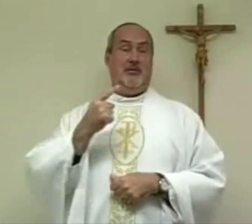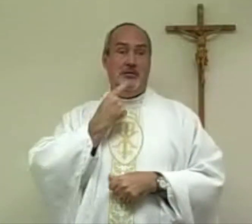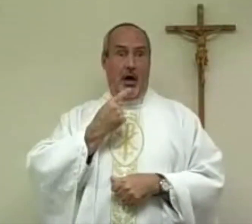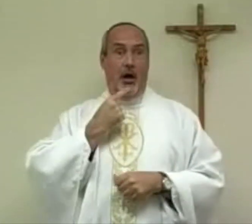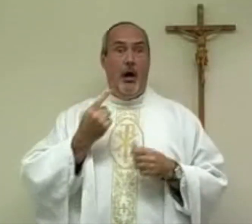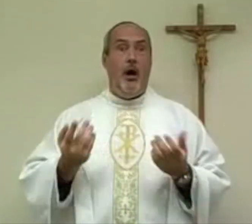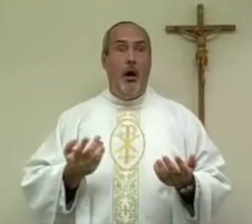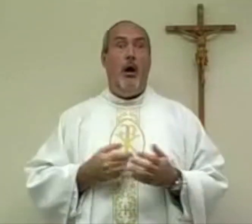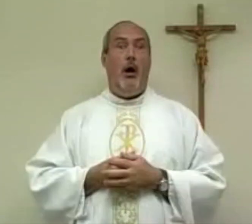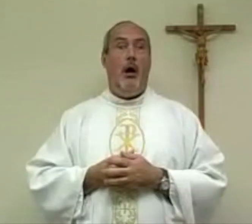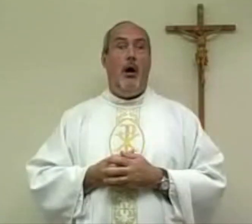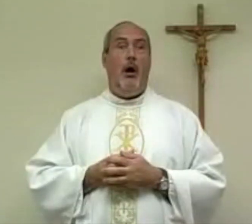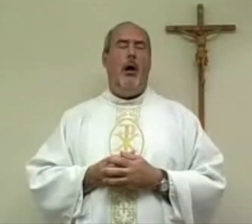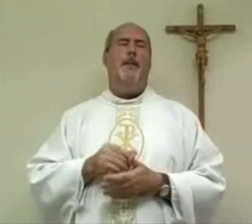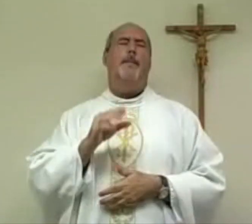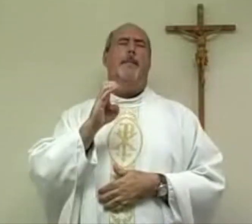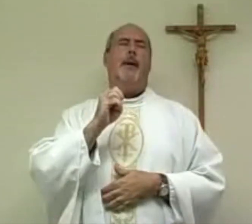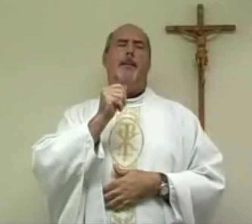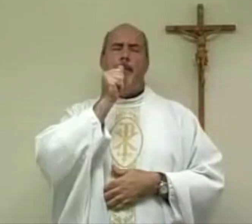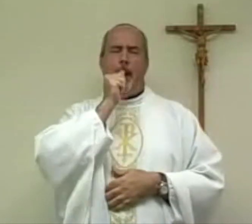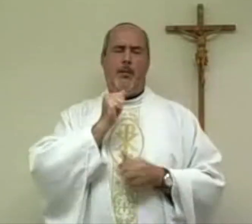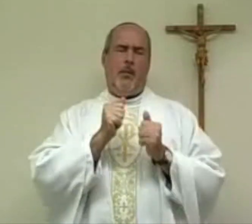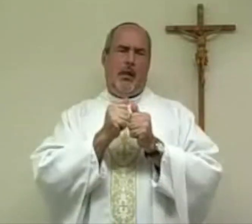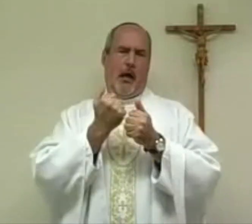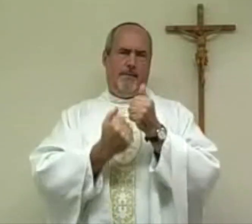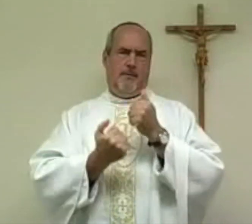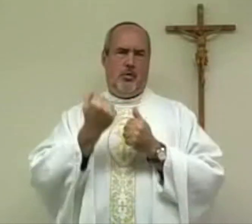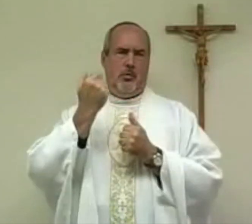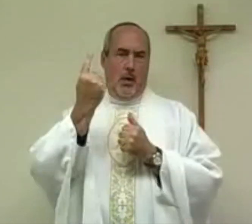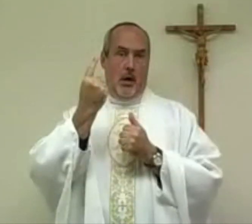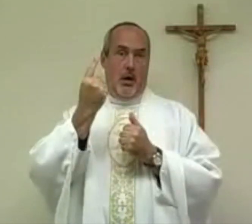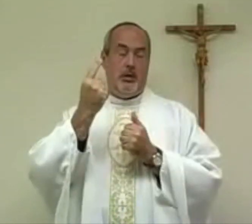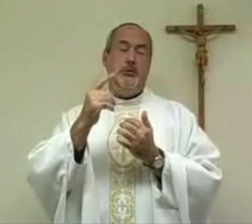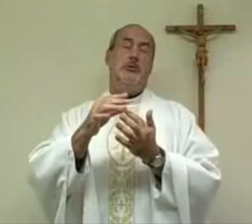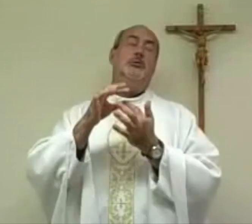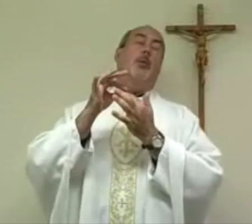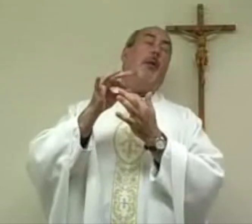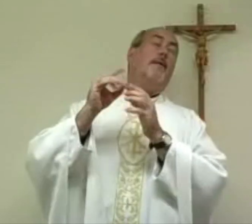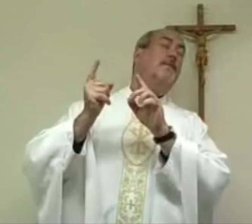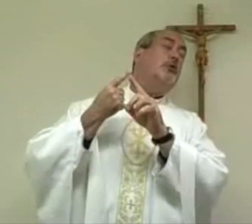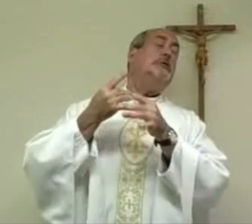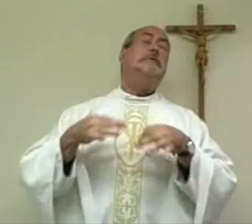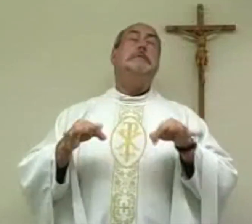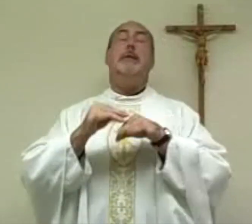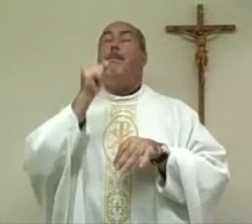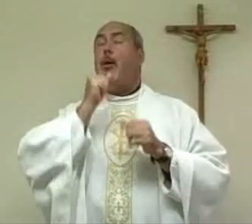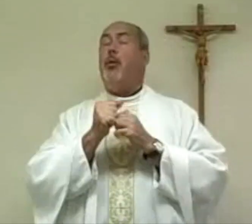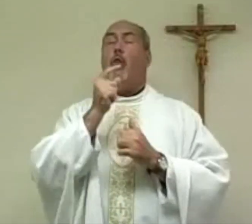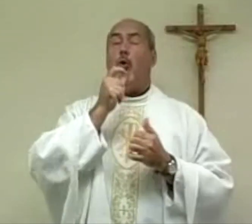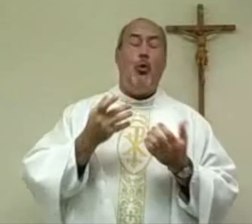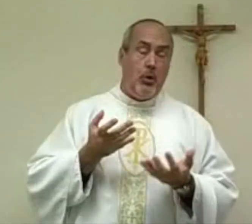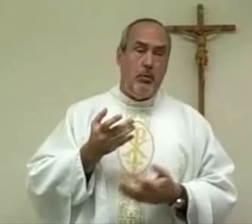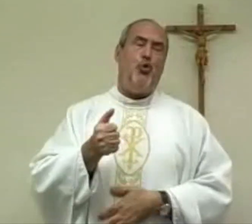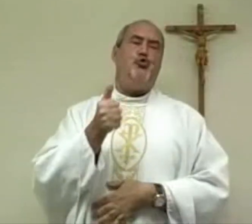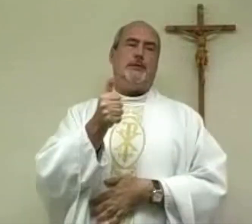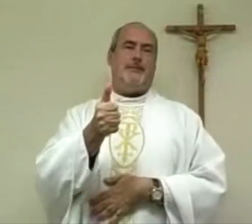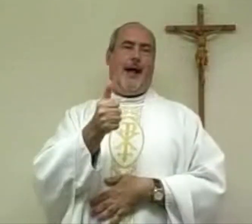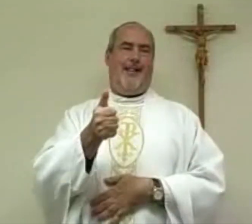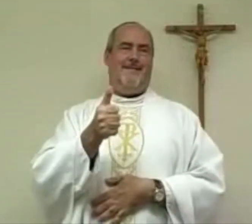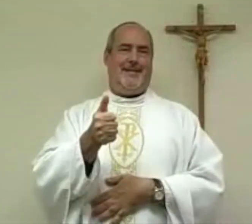over. He also told us to be patient with everyone. And most